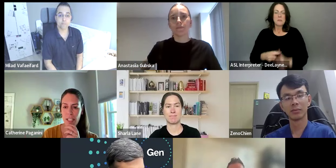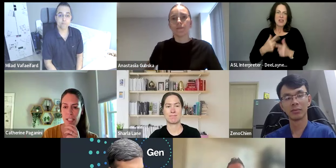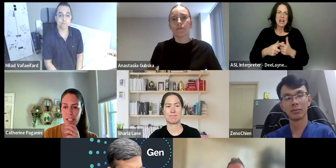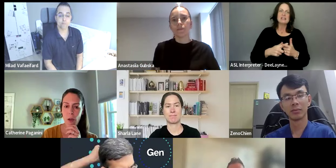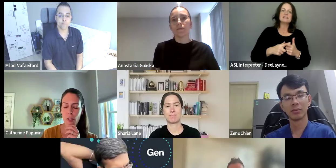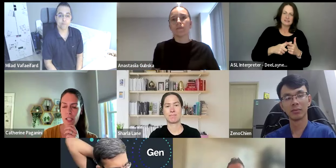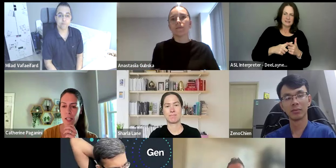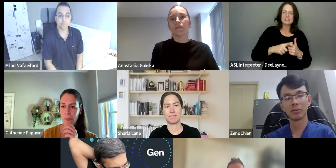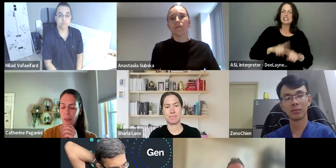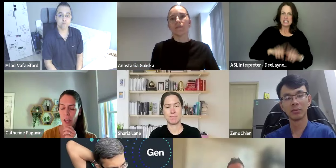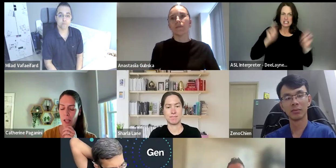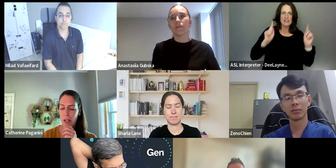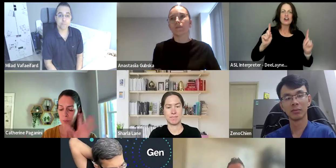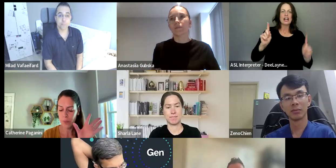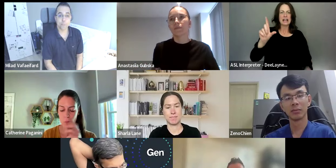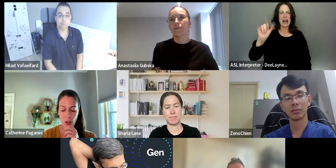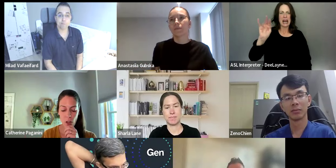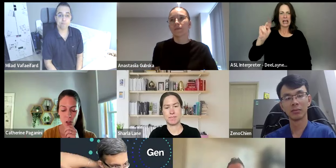post, a different LinkedIn post